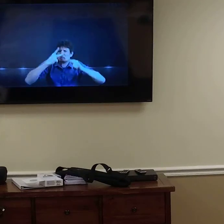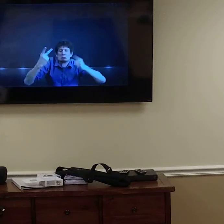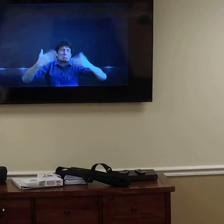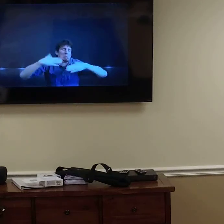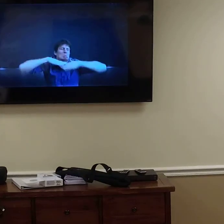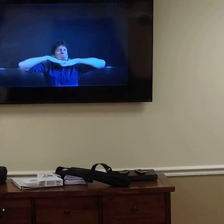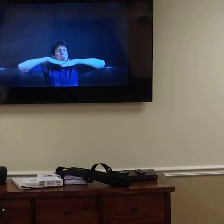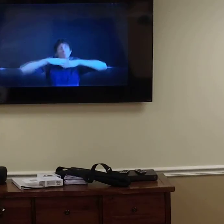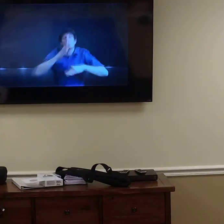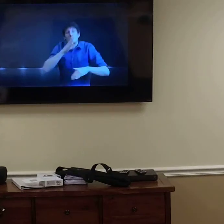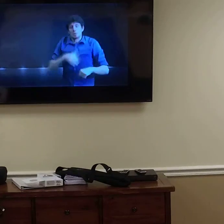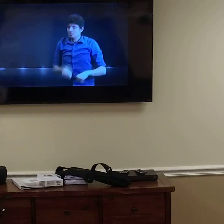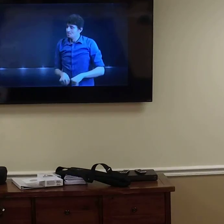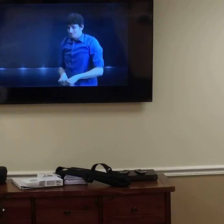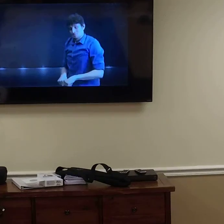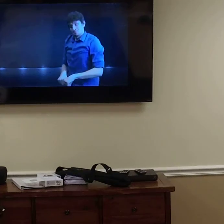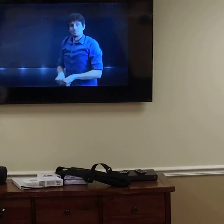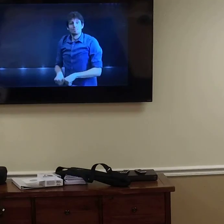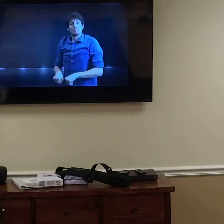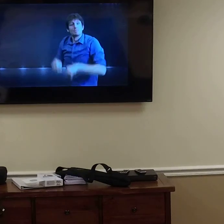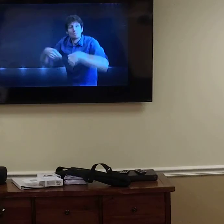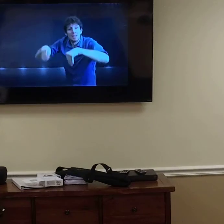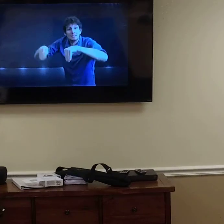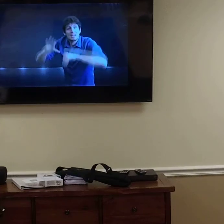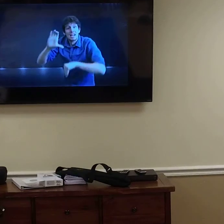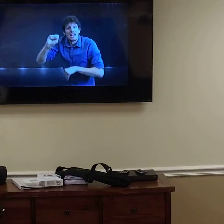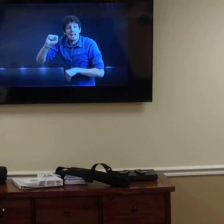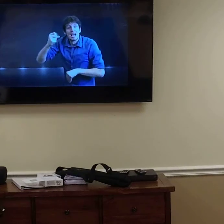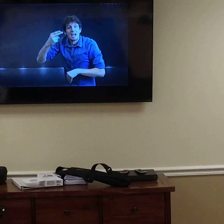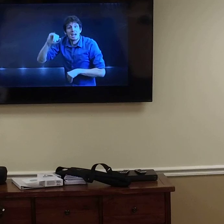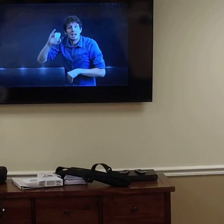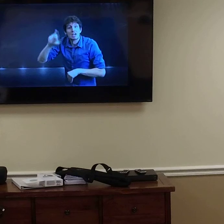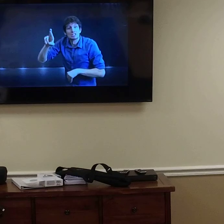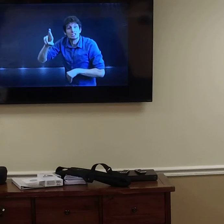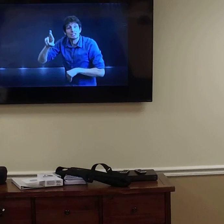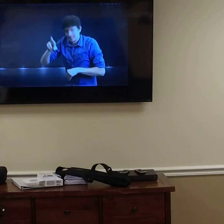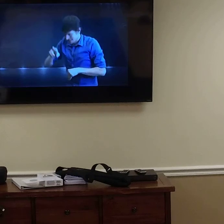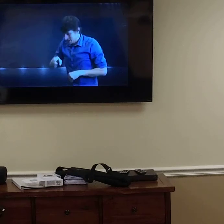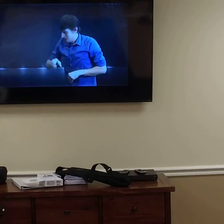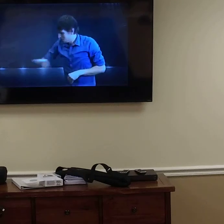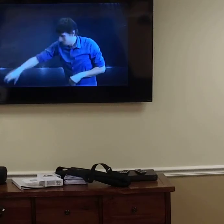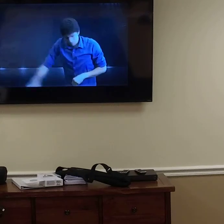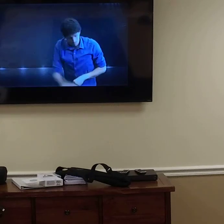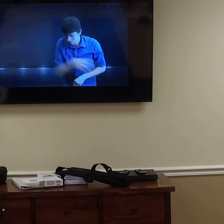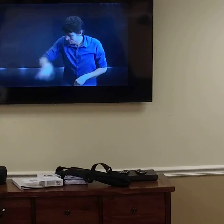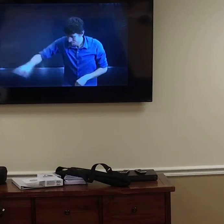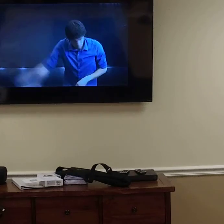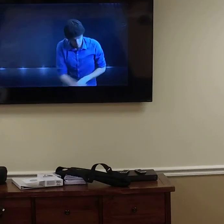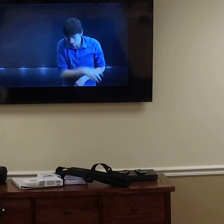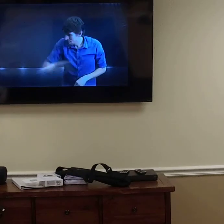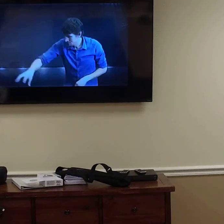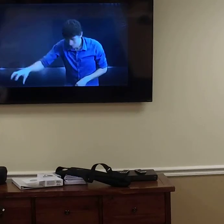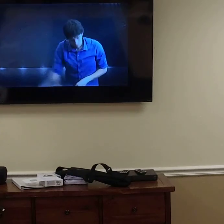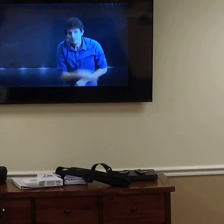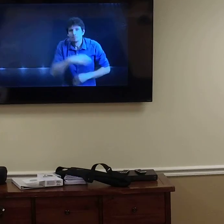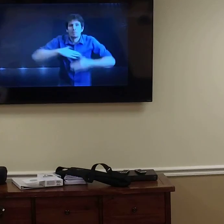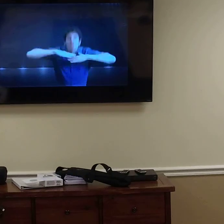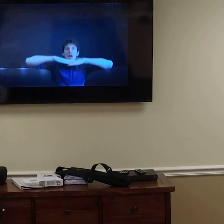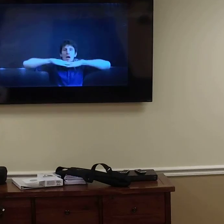So it's dark again. I can't see anything. She goes along. He finger spells cashier. If you didn't catch that. Here's the